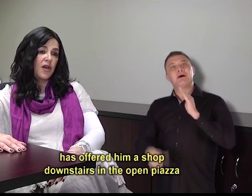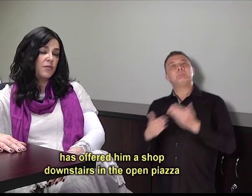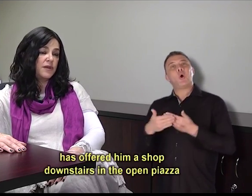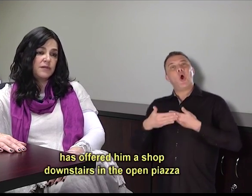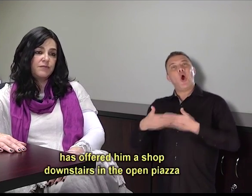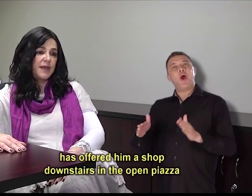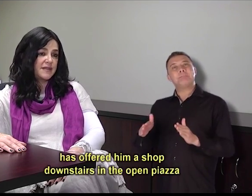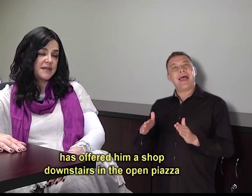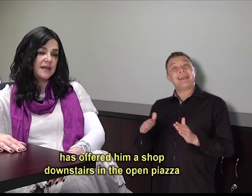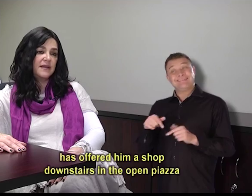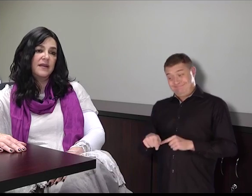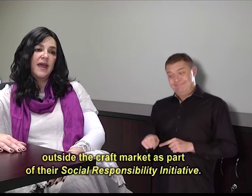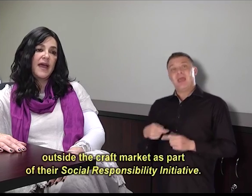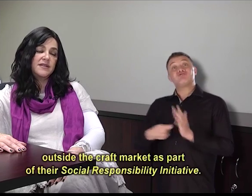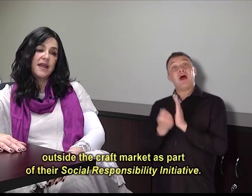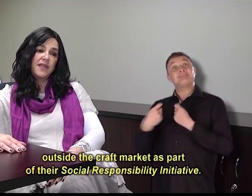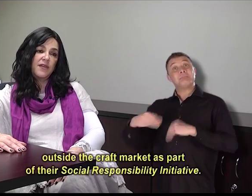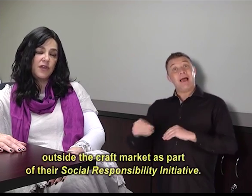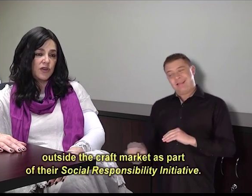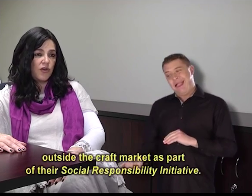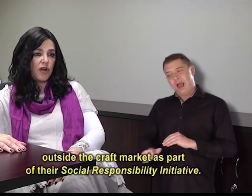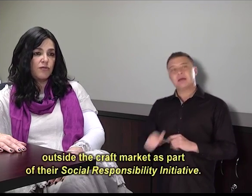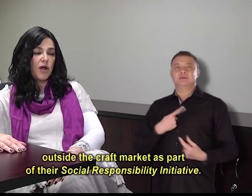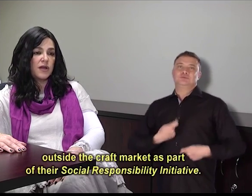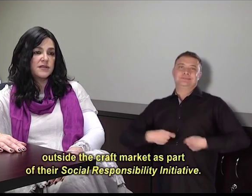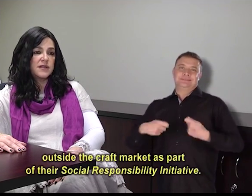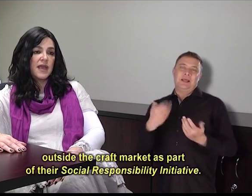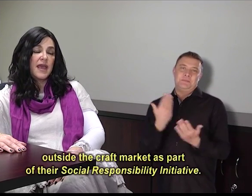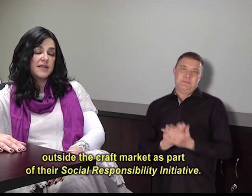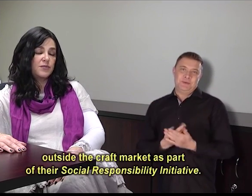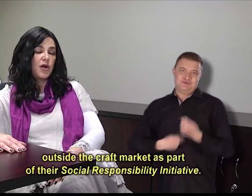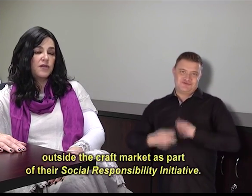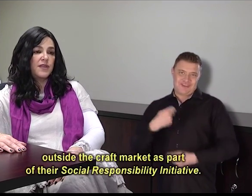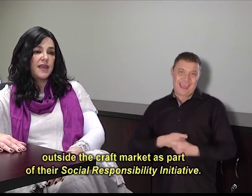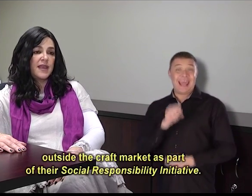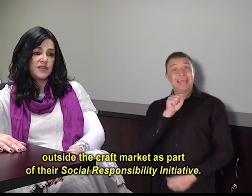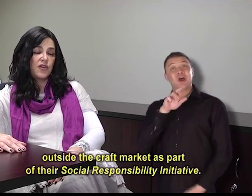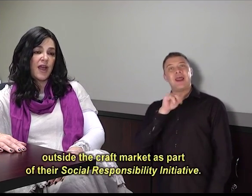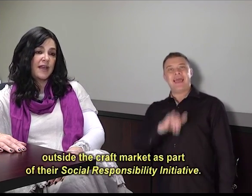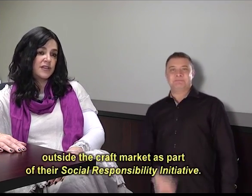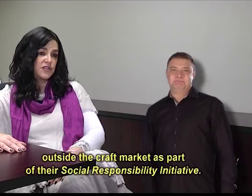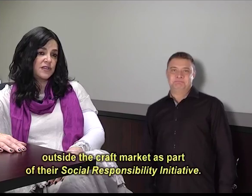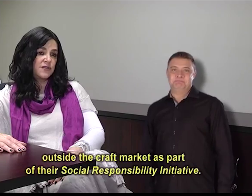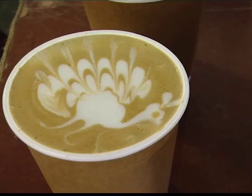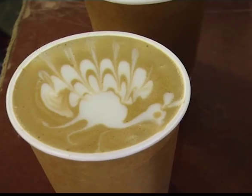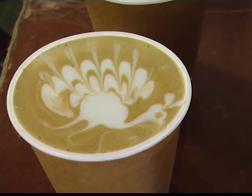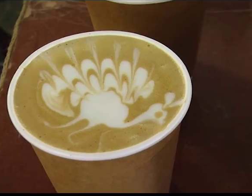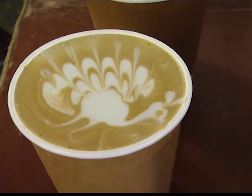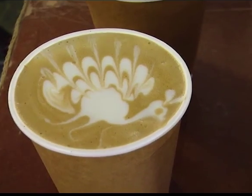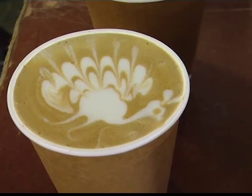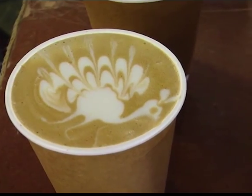downstairs in the open piazza outside the African craft market as part of their SRI initiative.